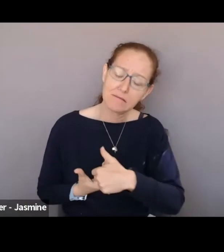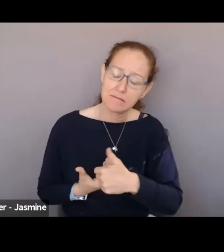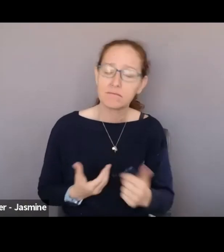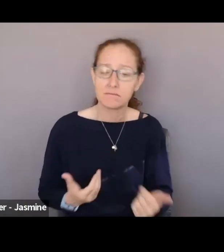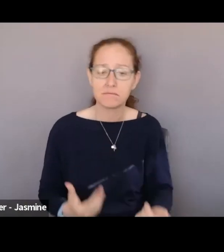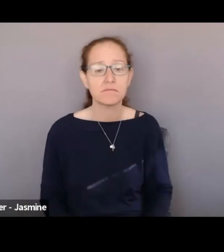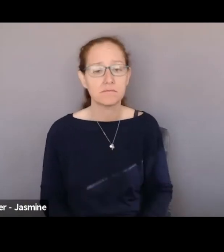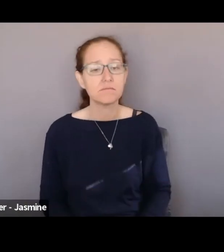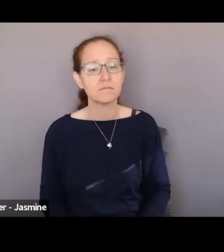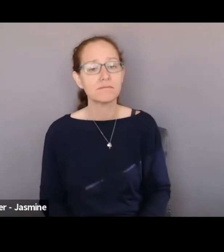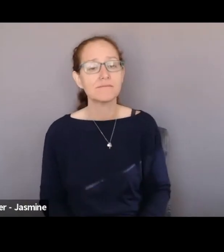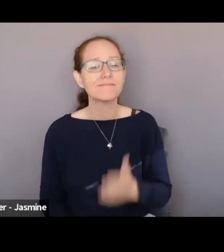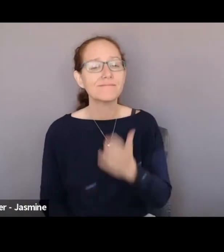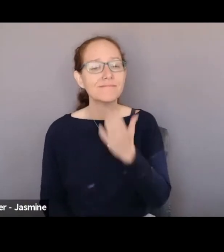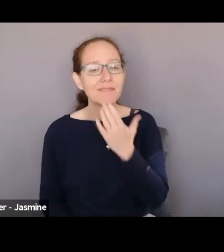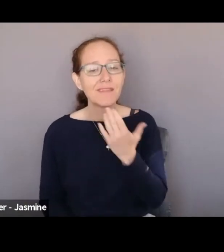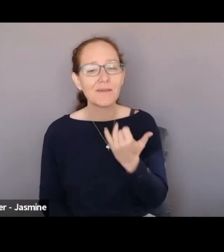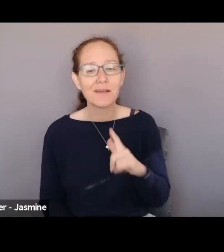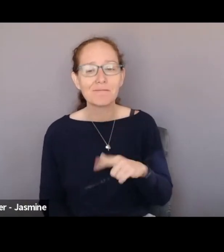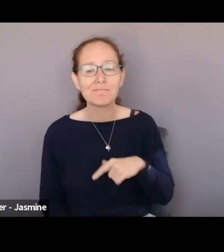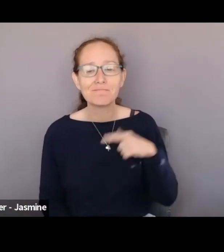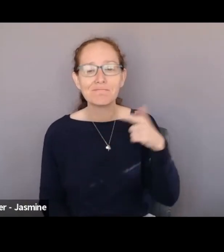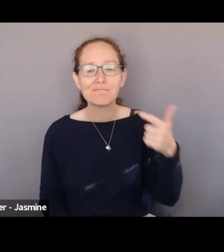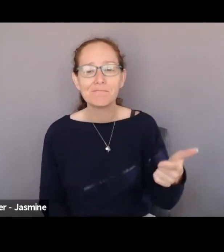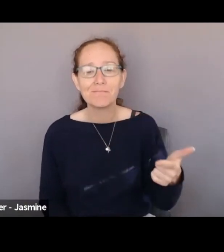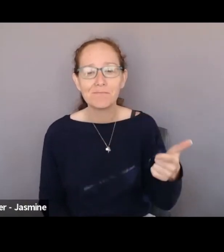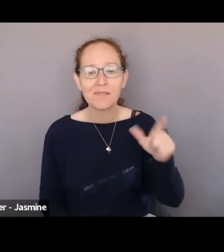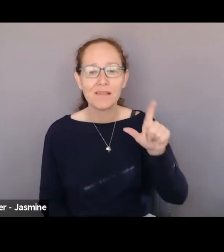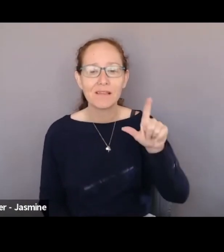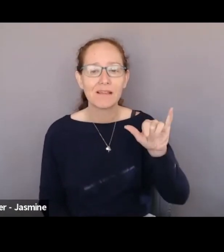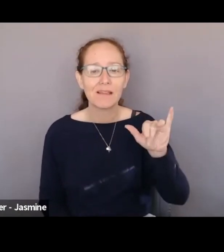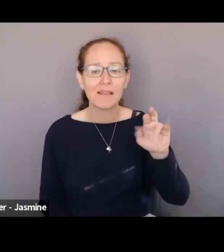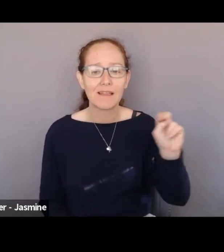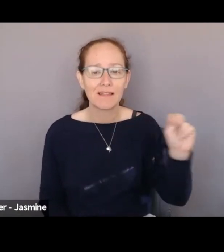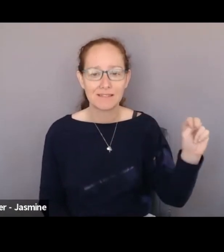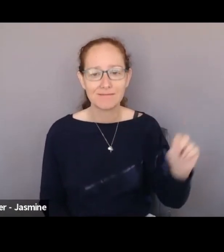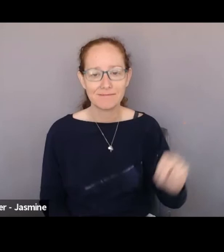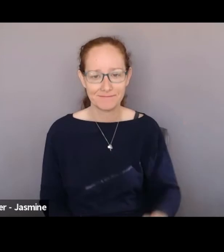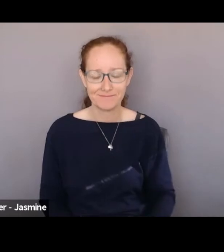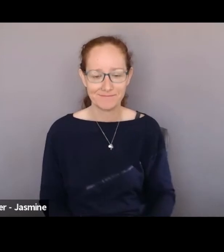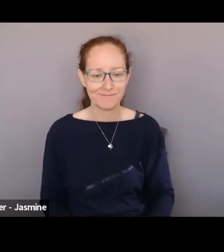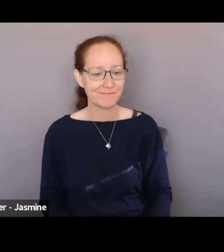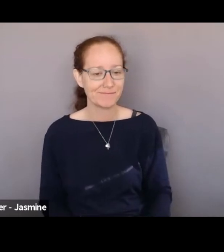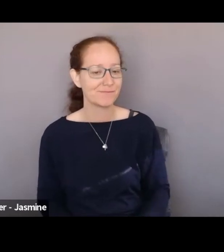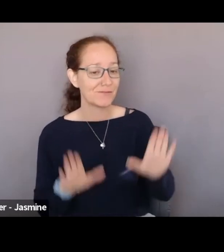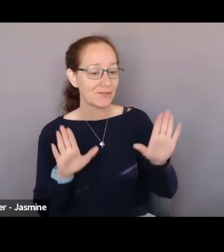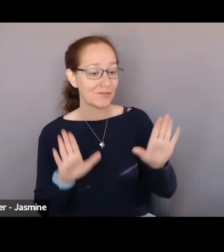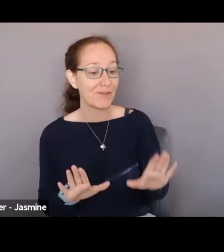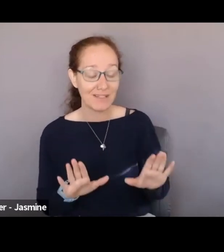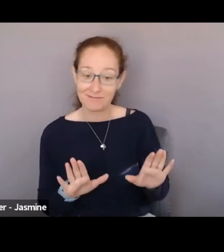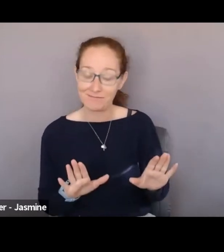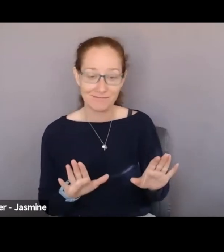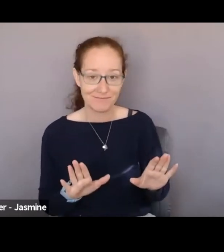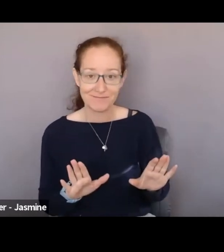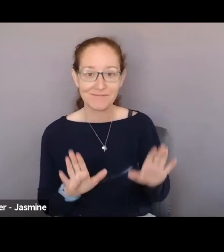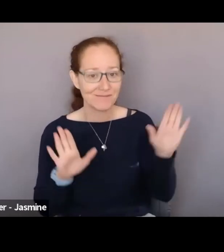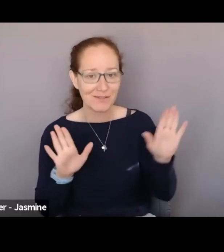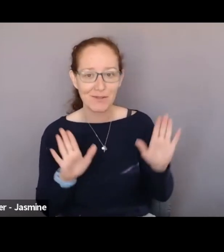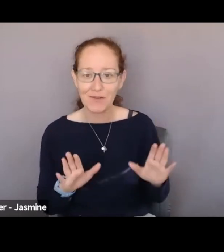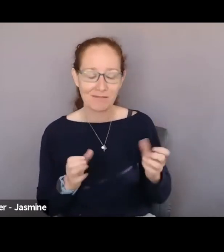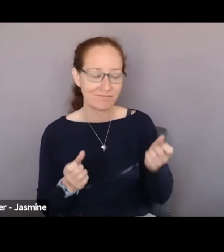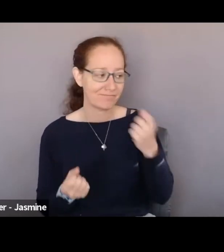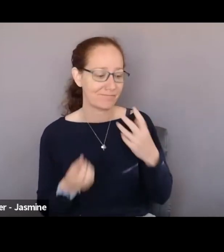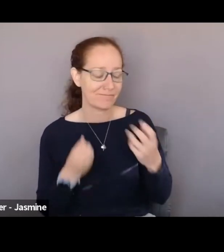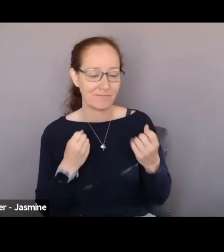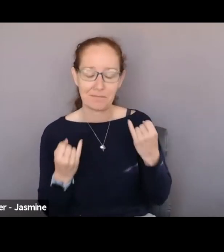to pass it to Lynn. Great. It's so great. It gives me so many ideas